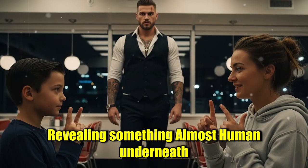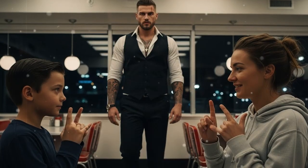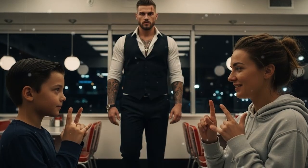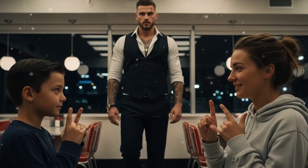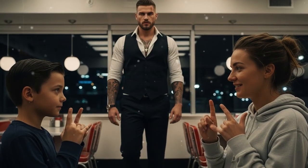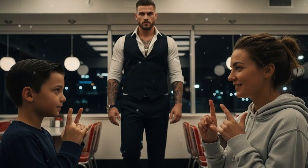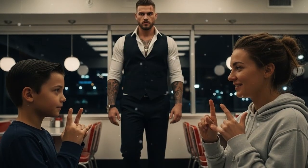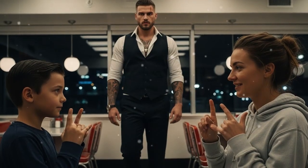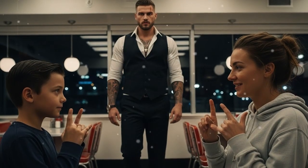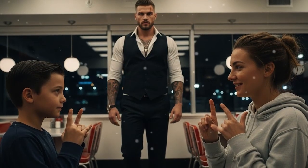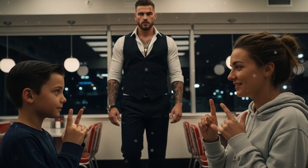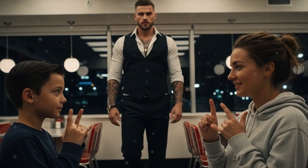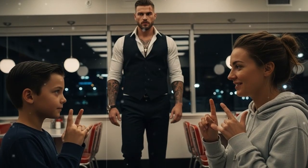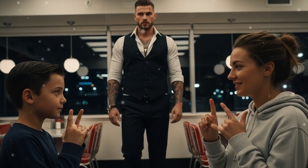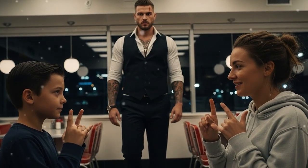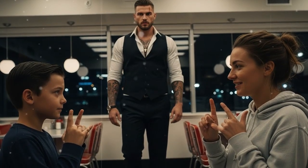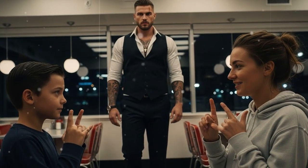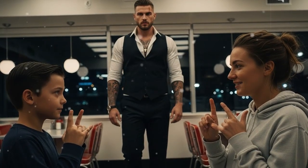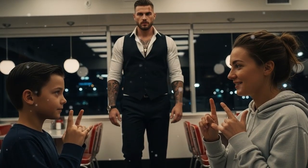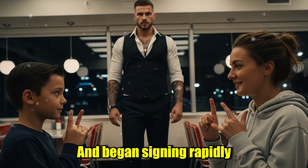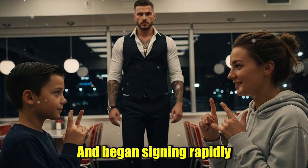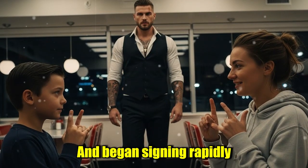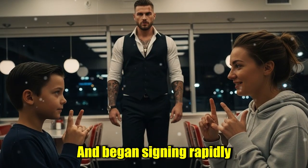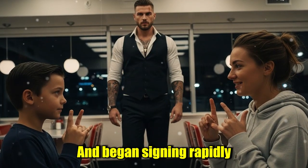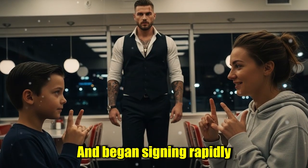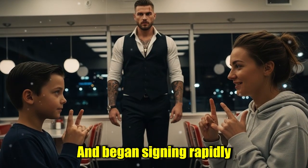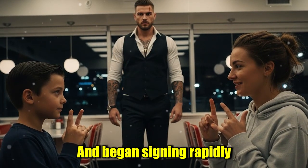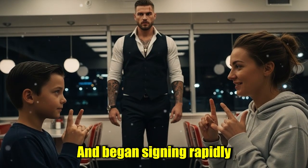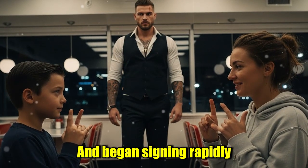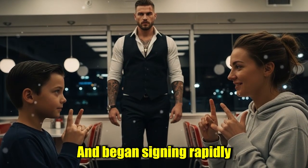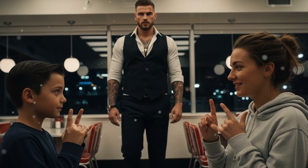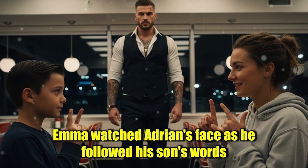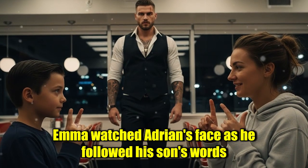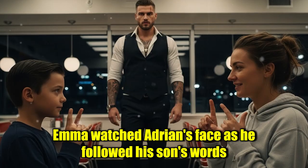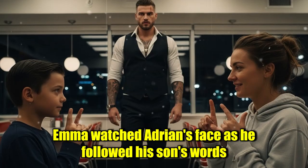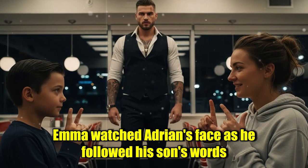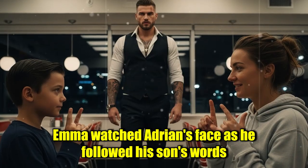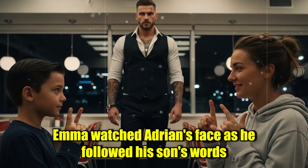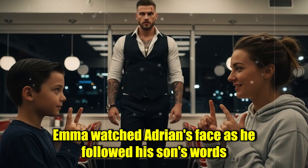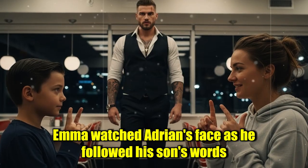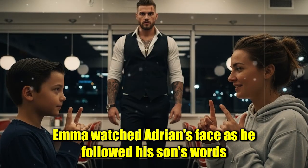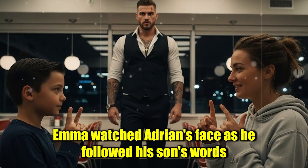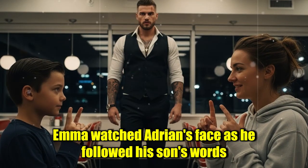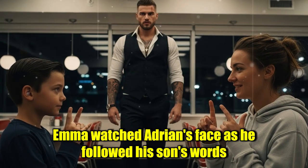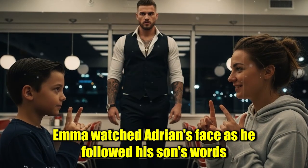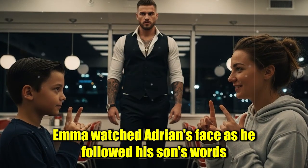underneath. Luca tugged on his father's sleeve and began signing rapidly. Emma watched Adrian's face as he followed his